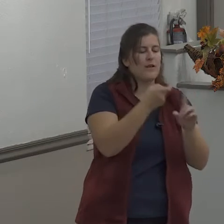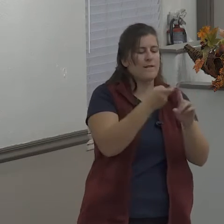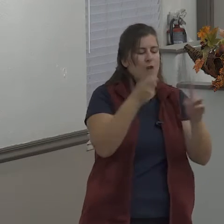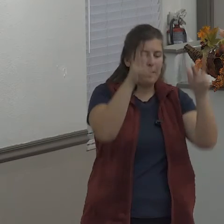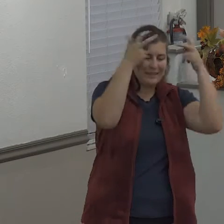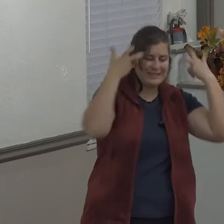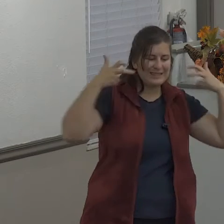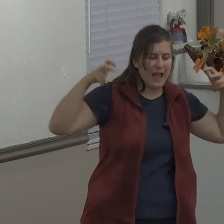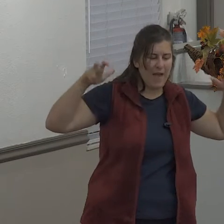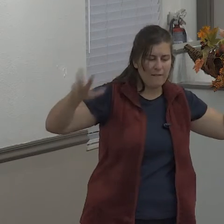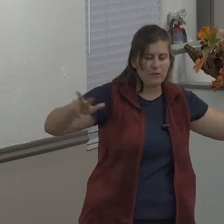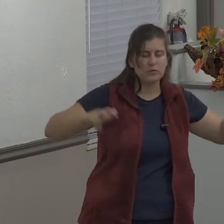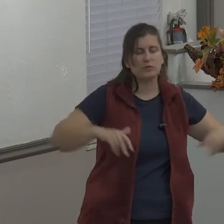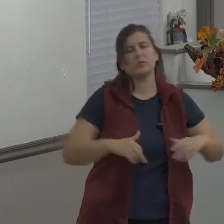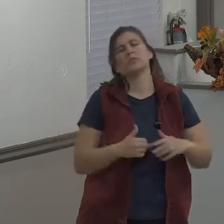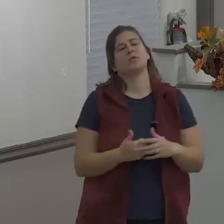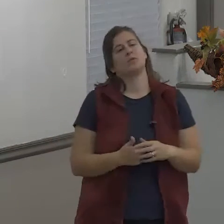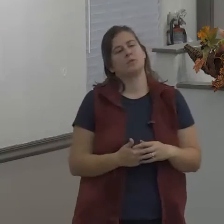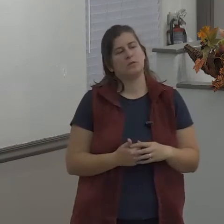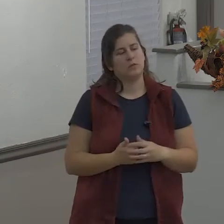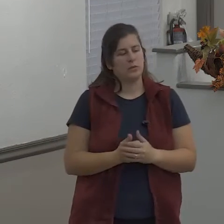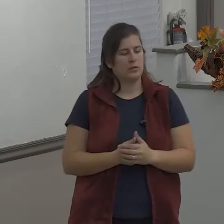doctrines of devils.